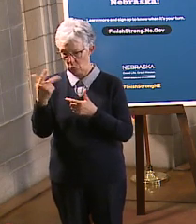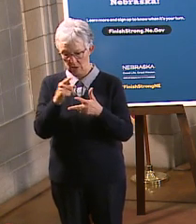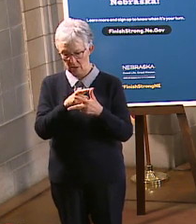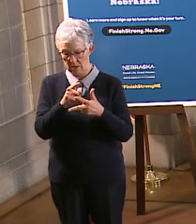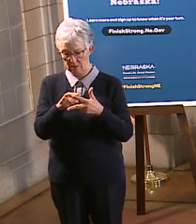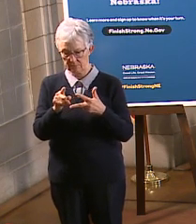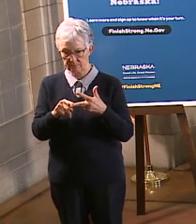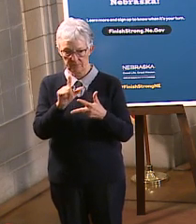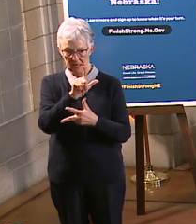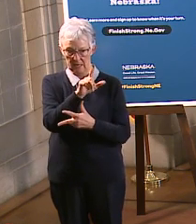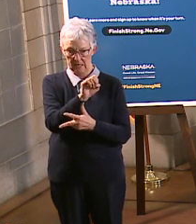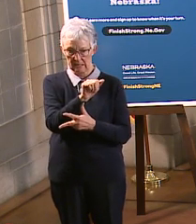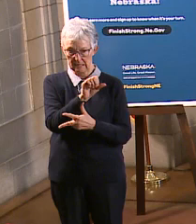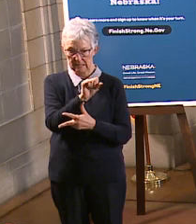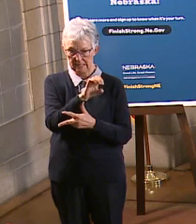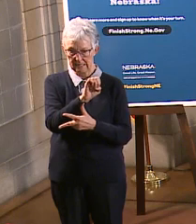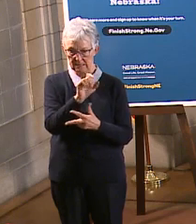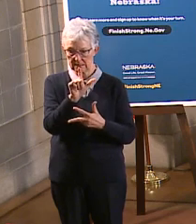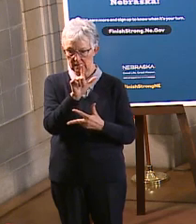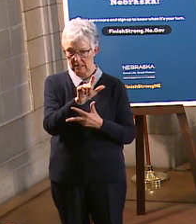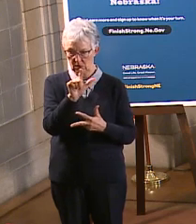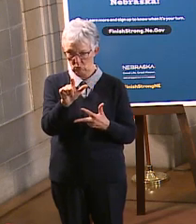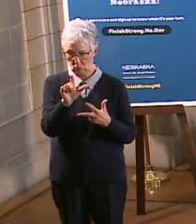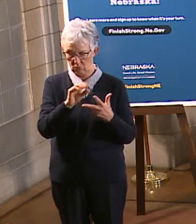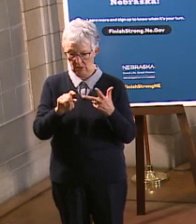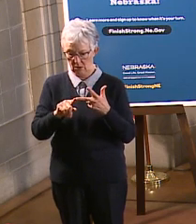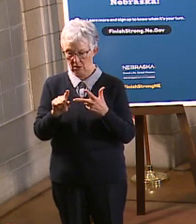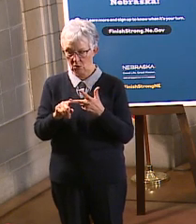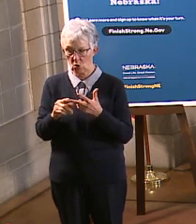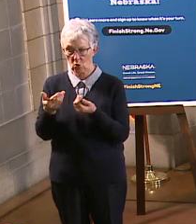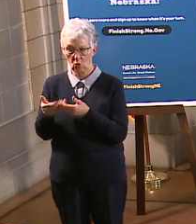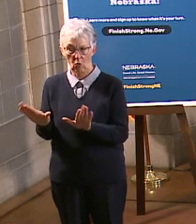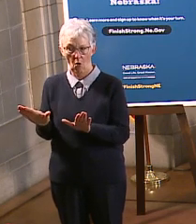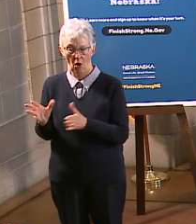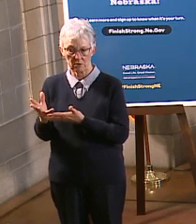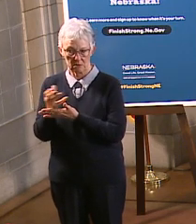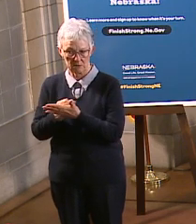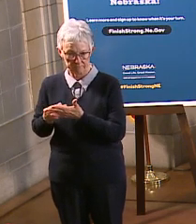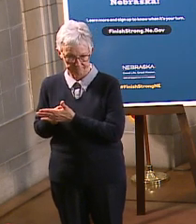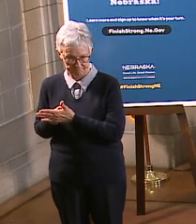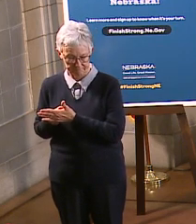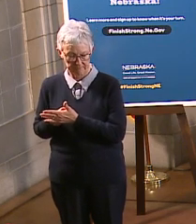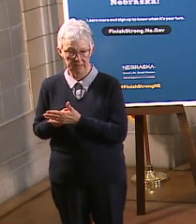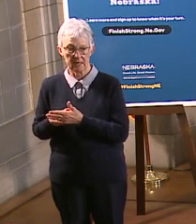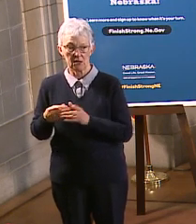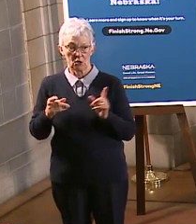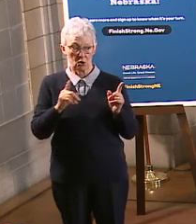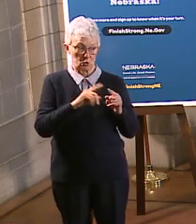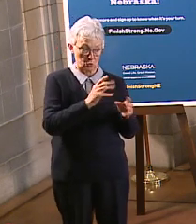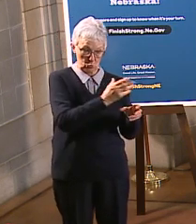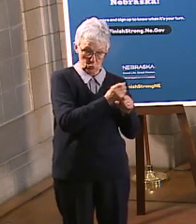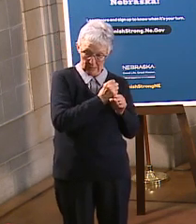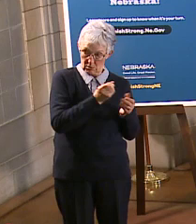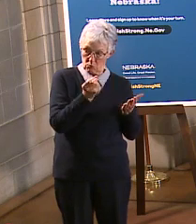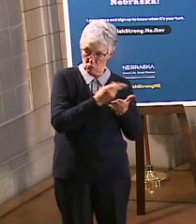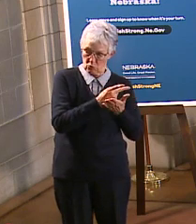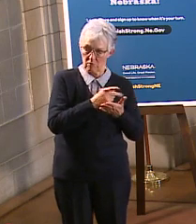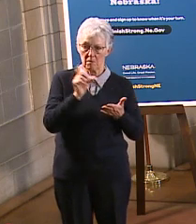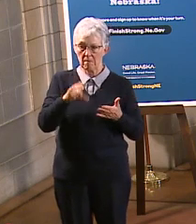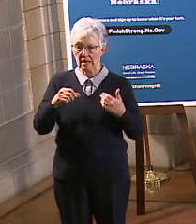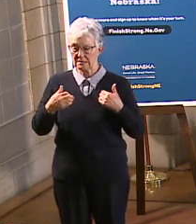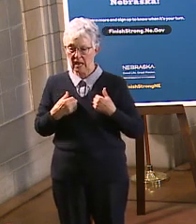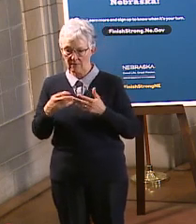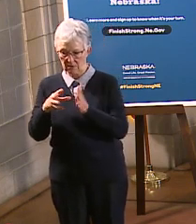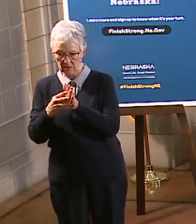lease, landlord, and loss of income. Approval requires a copy of the current lease with the applicant